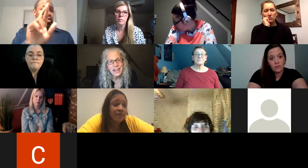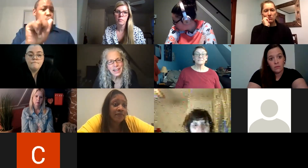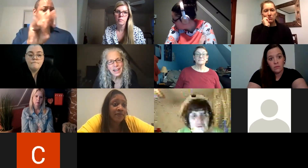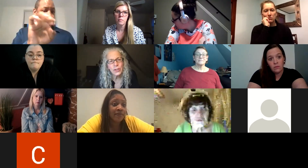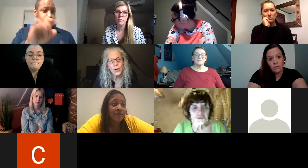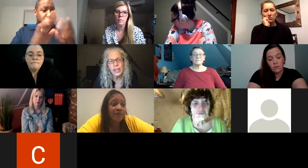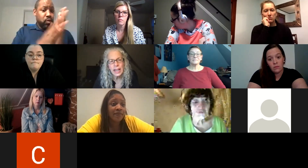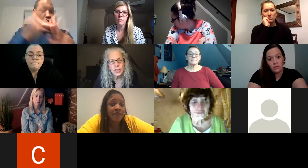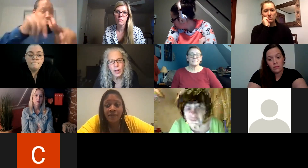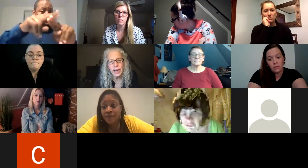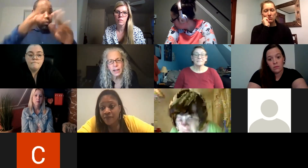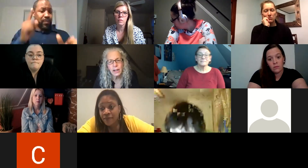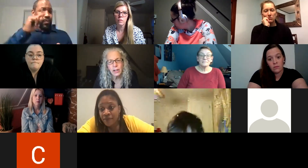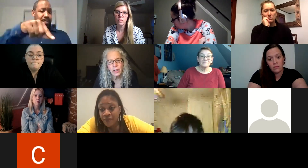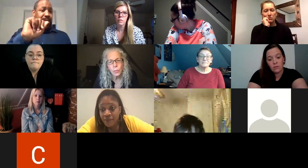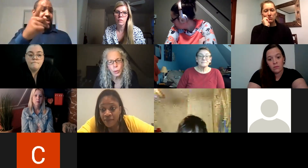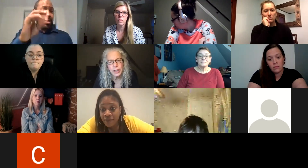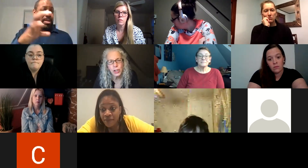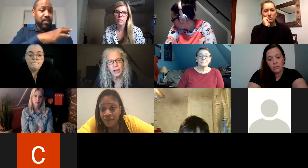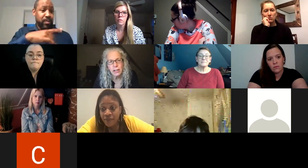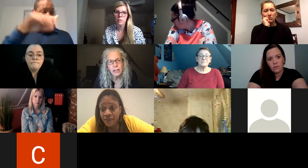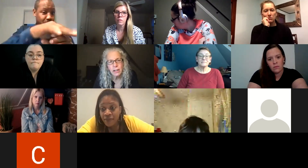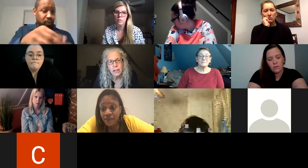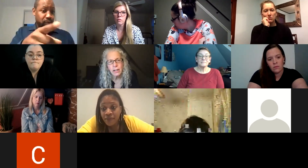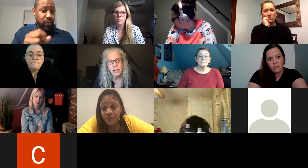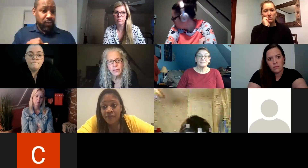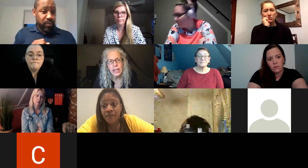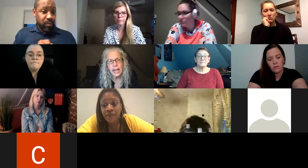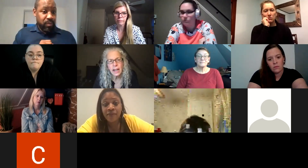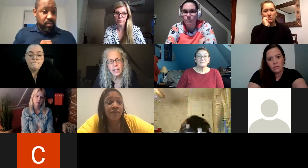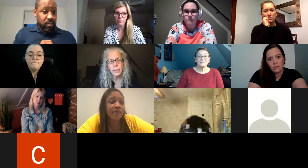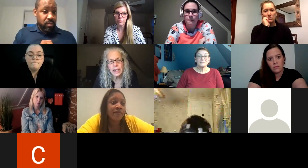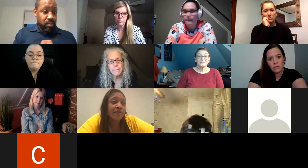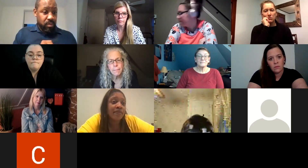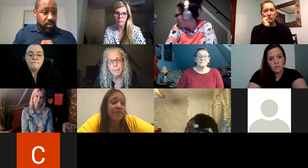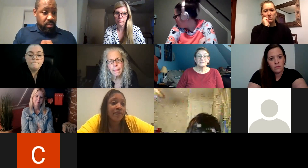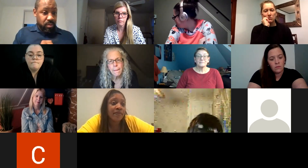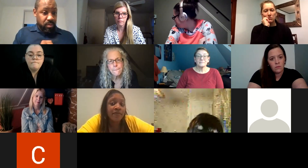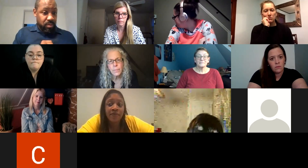Are you voting yes, Rain would be chair of the ad hoc committee?